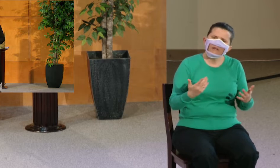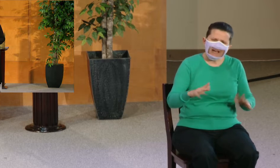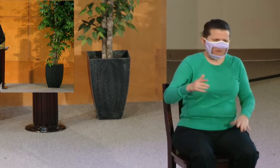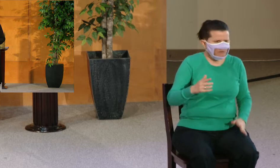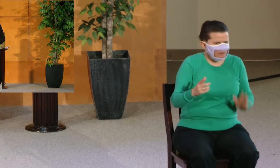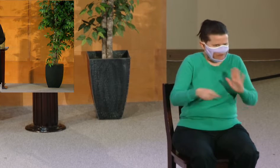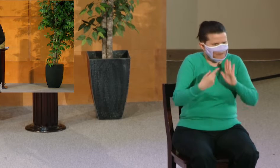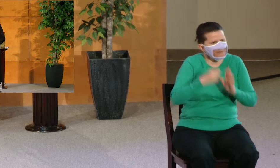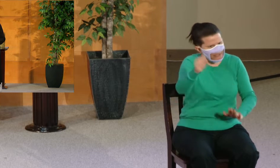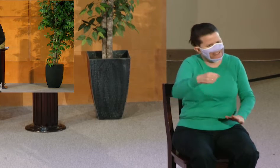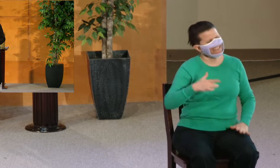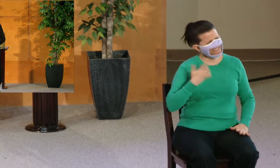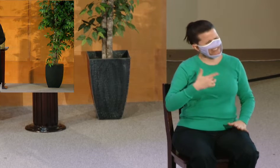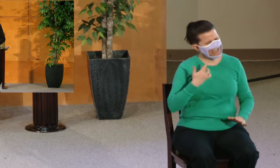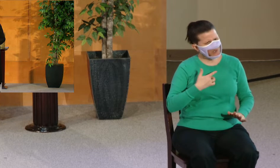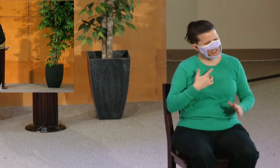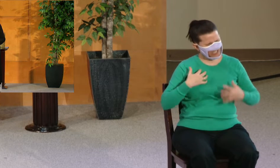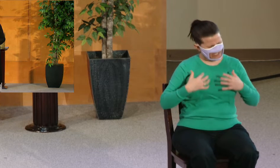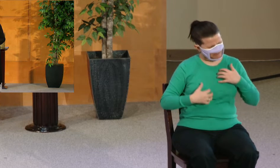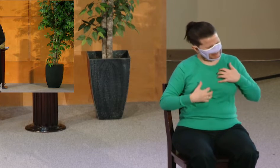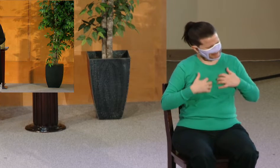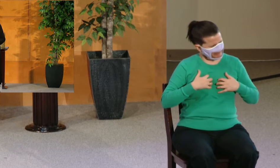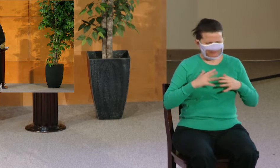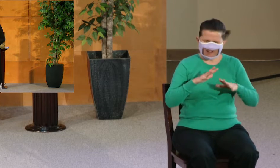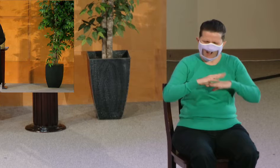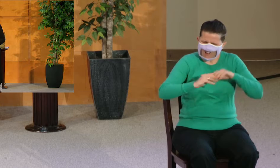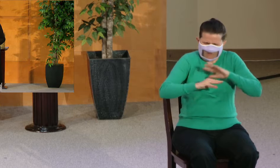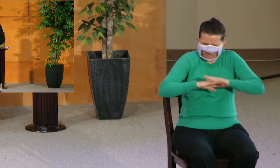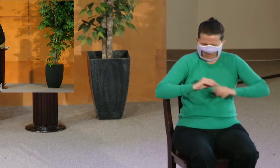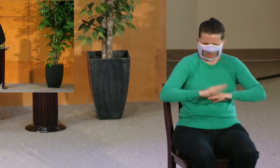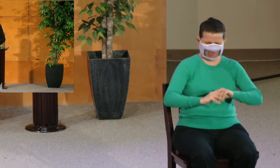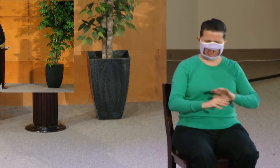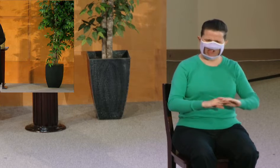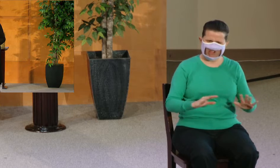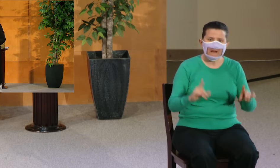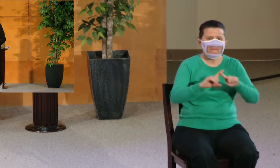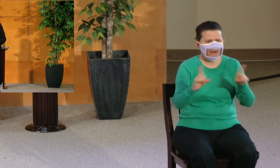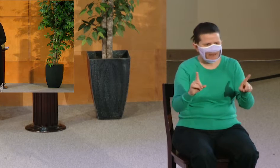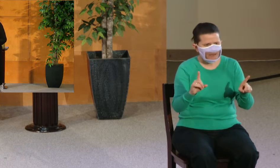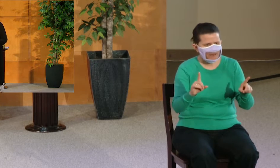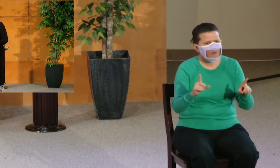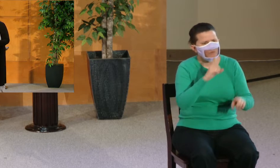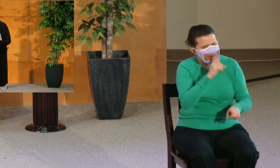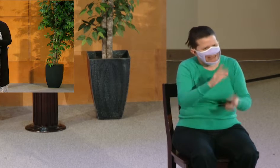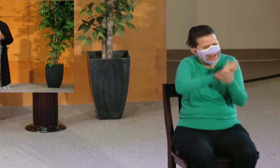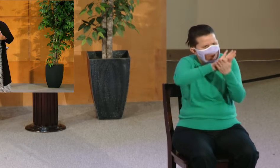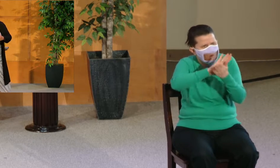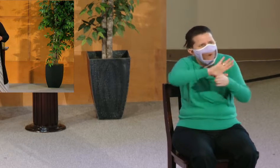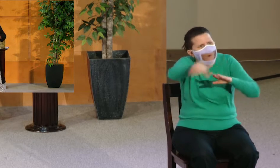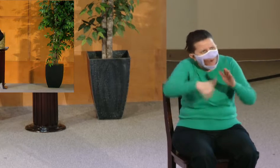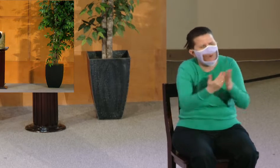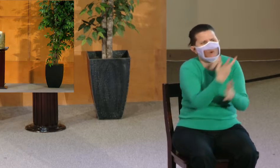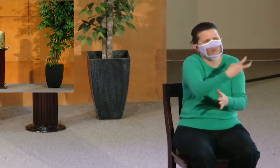is, as fearful as we may feel, is for us. It's for us, for our